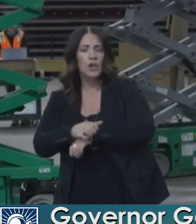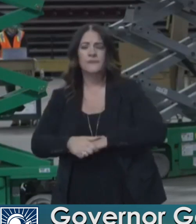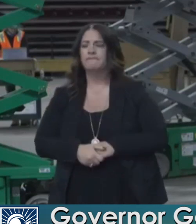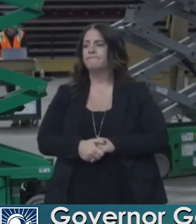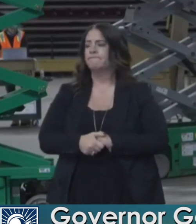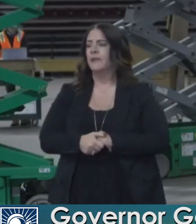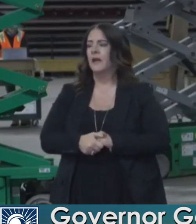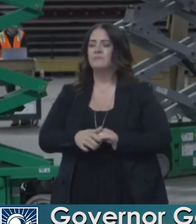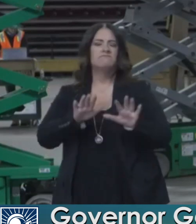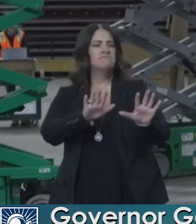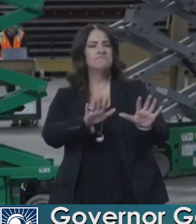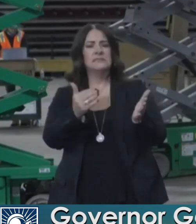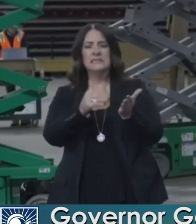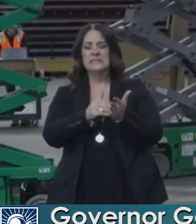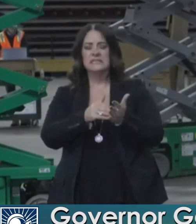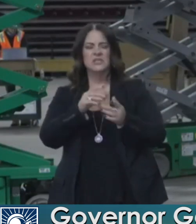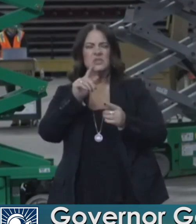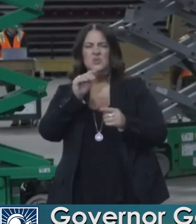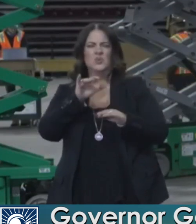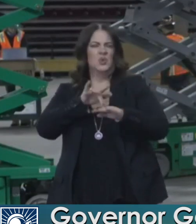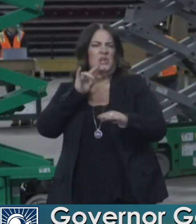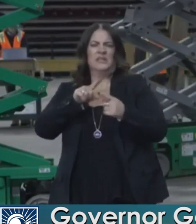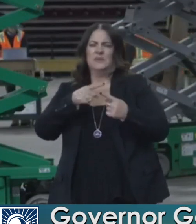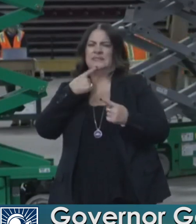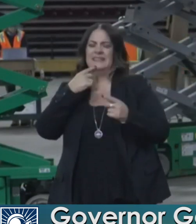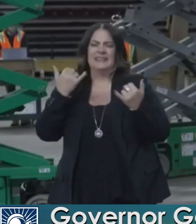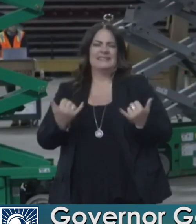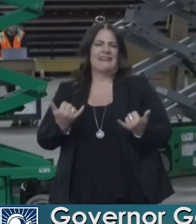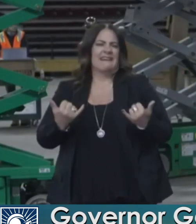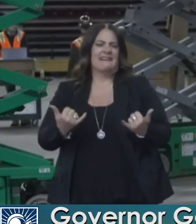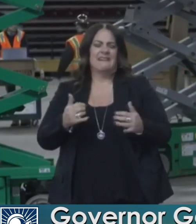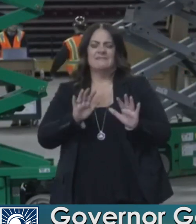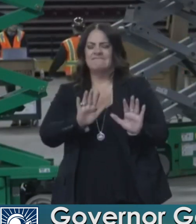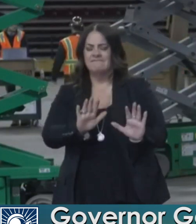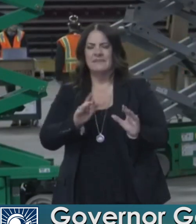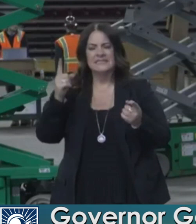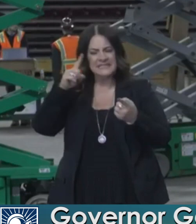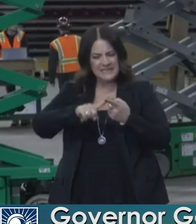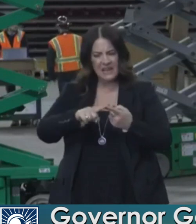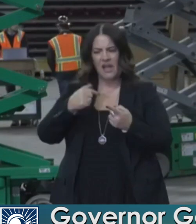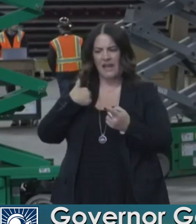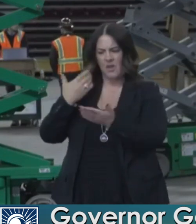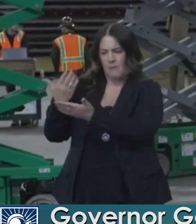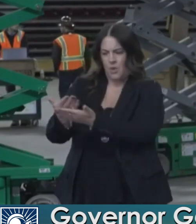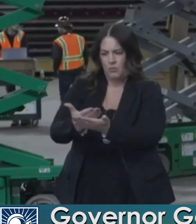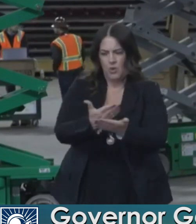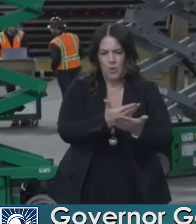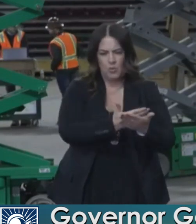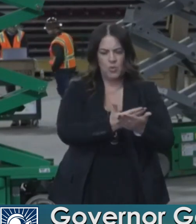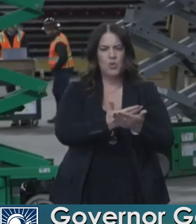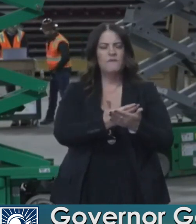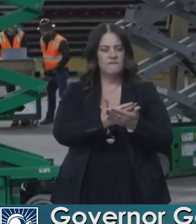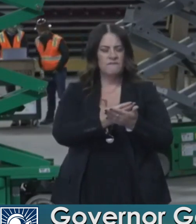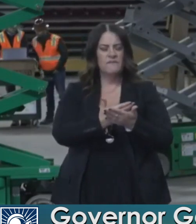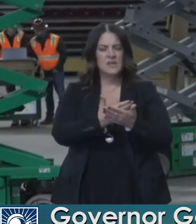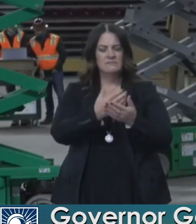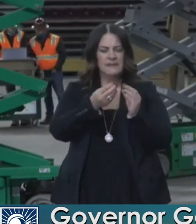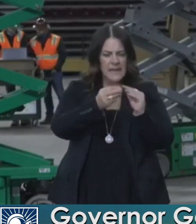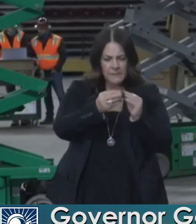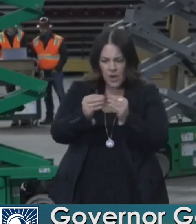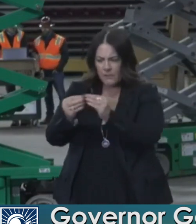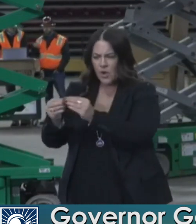and the like. But again, too early to speculate on any of that until the data starts to bear the kind of